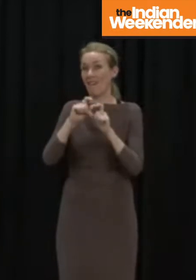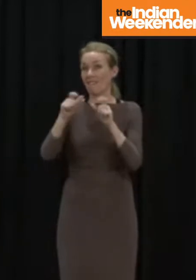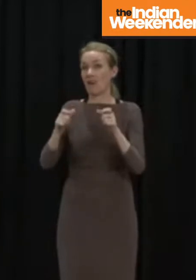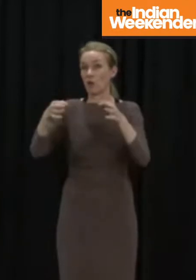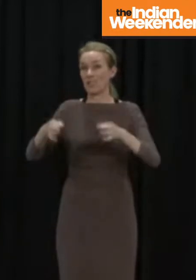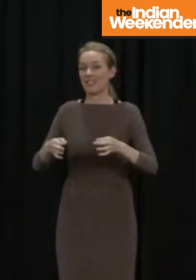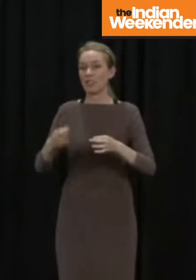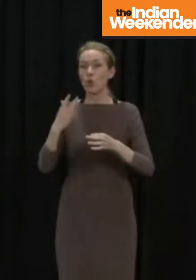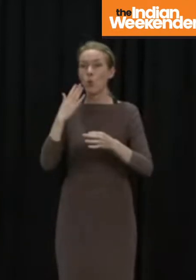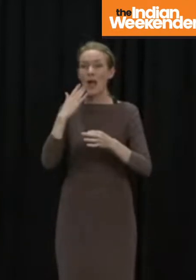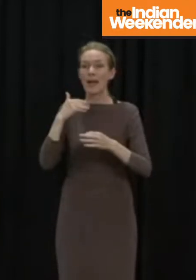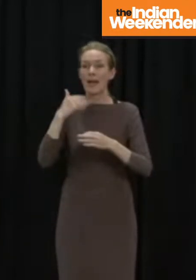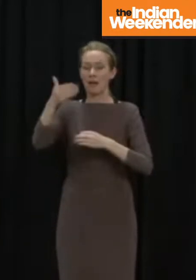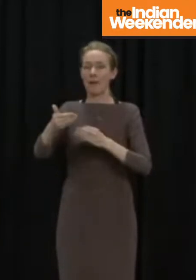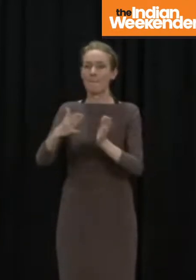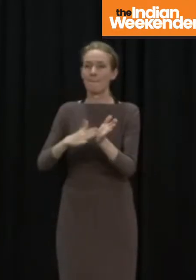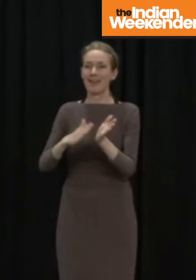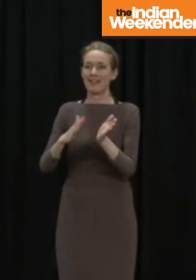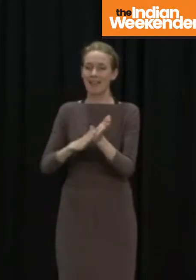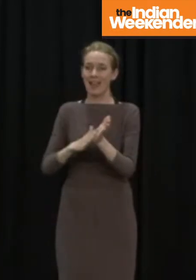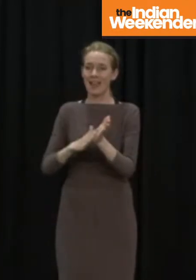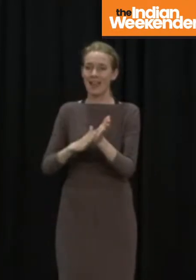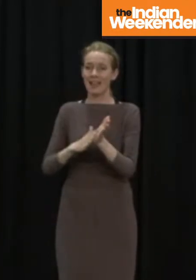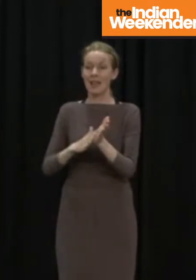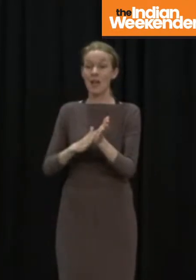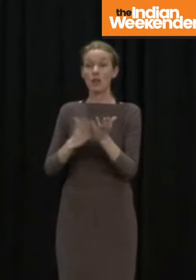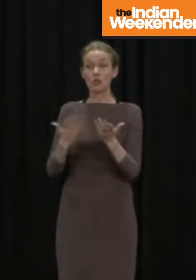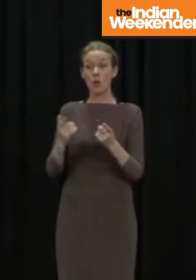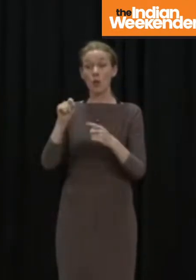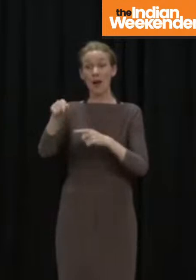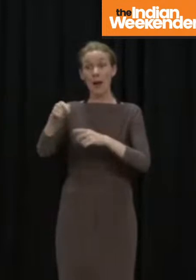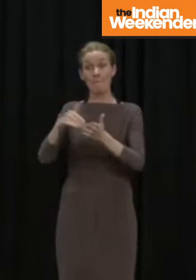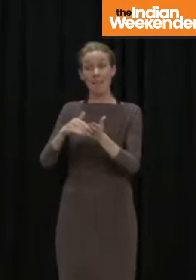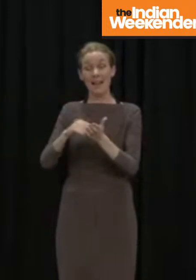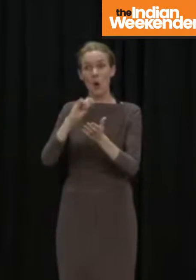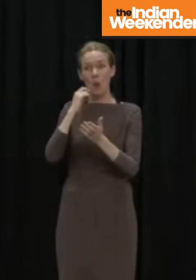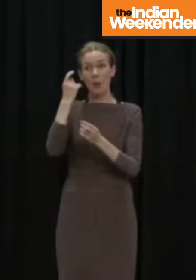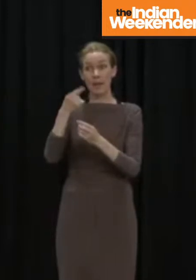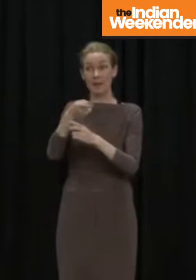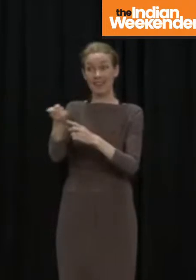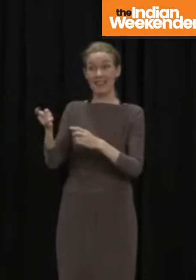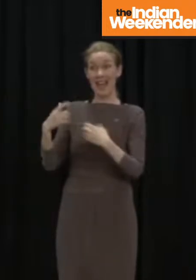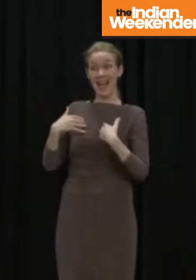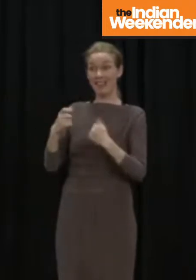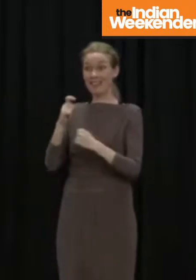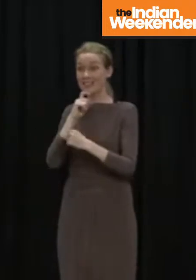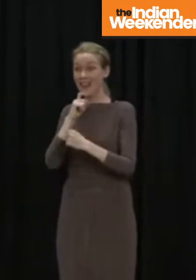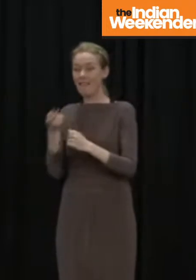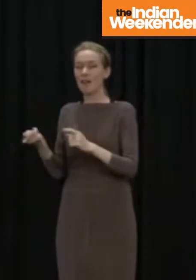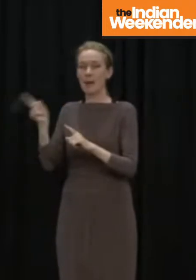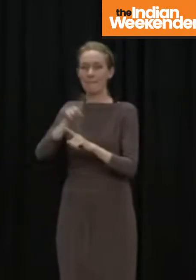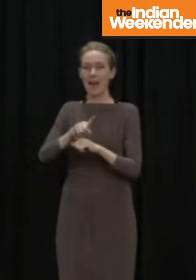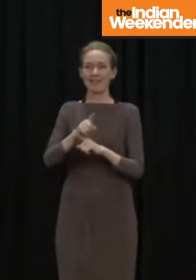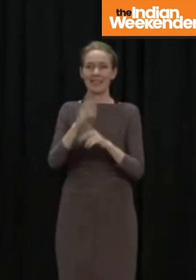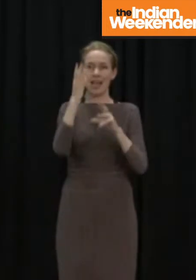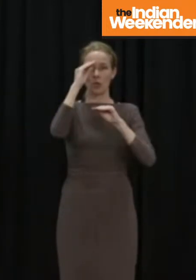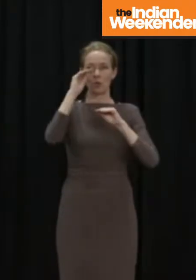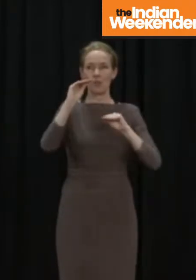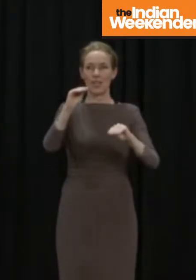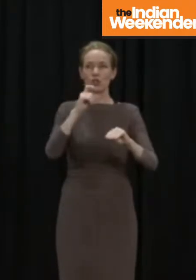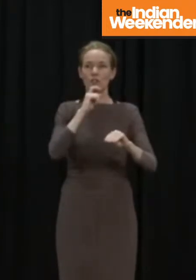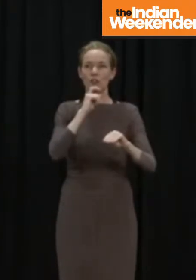Monday. But the two workforces that we'll be considering specifically on Monday are the health workforce and the education workforce. And you've